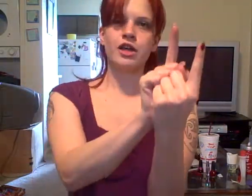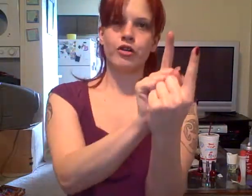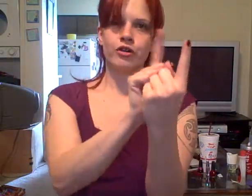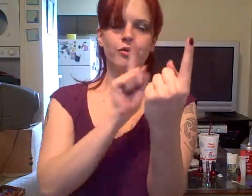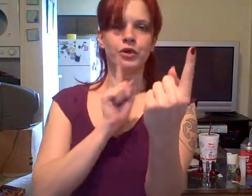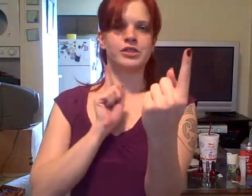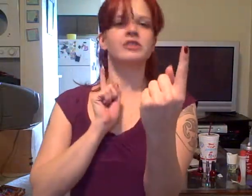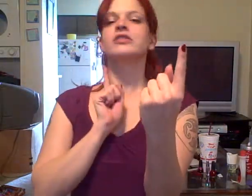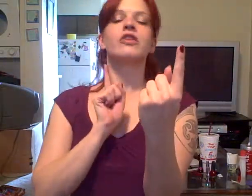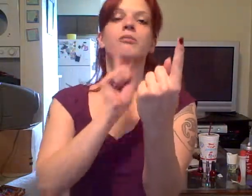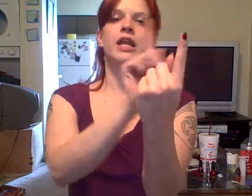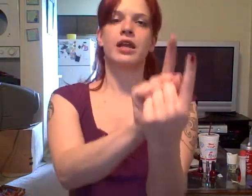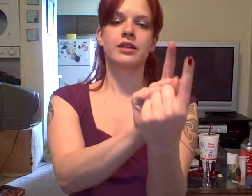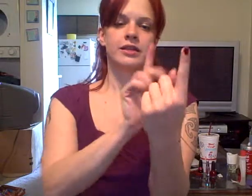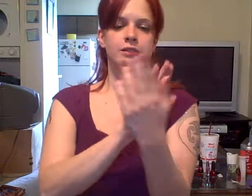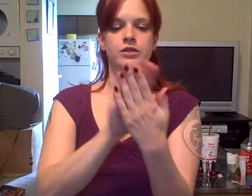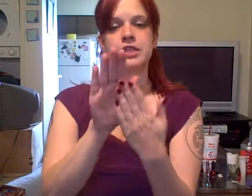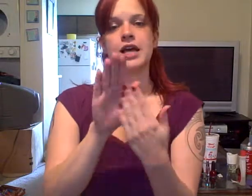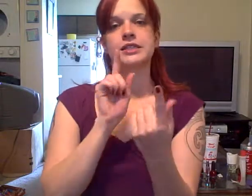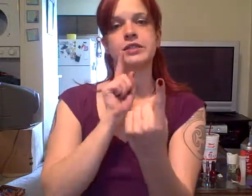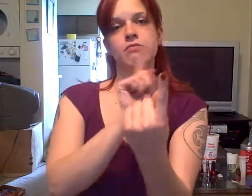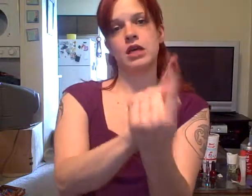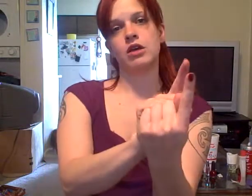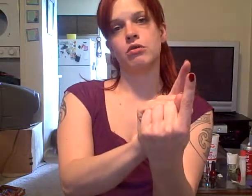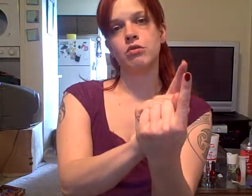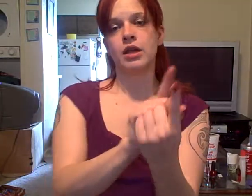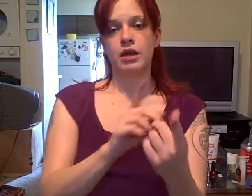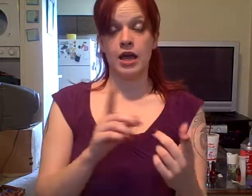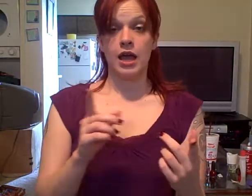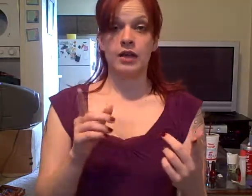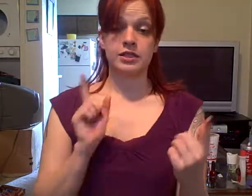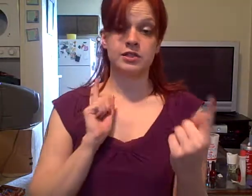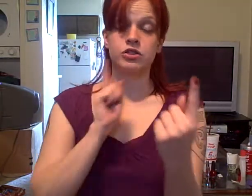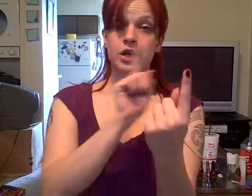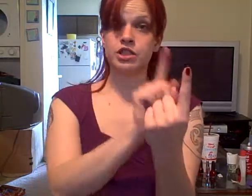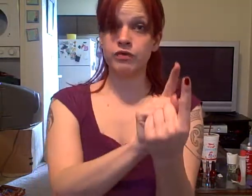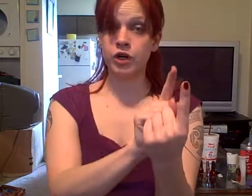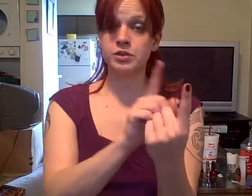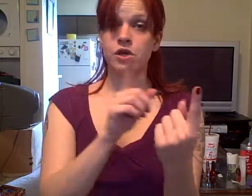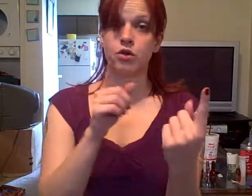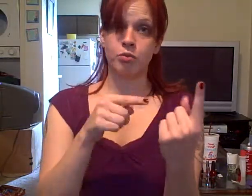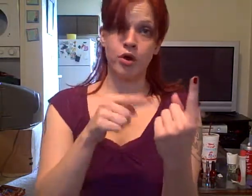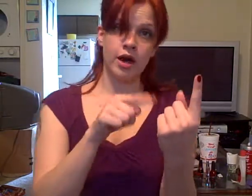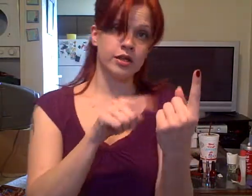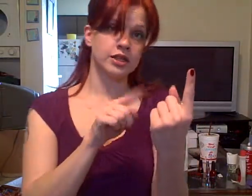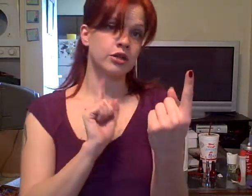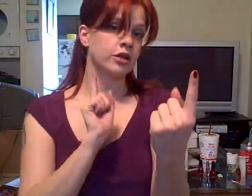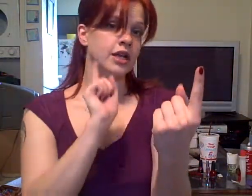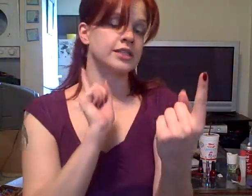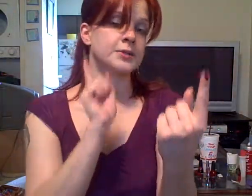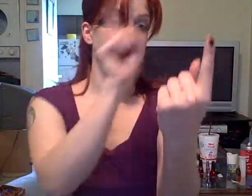other person, so they're meeting. So it's nice to meet you. And this is a directional verb, so the pronoun is included, nice to meet